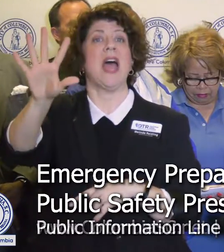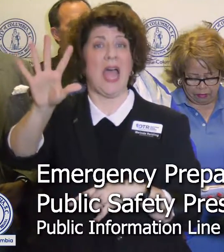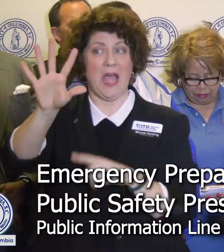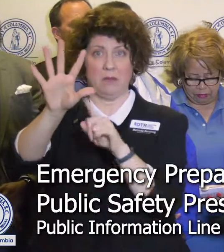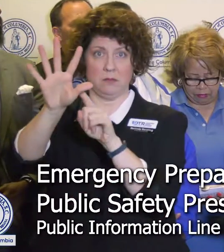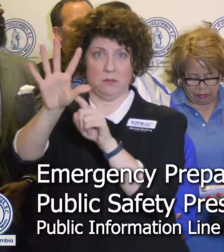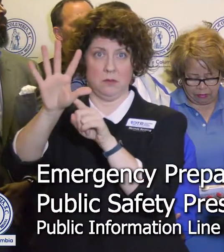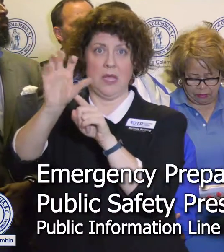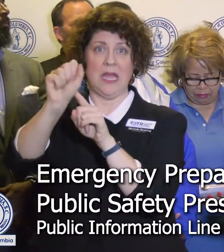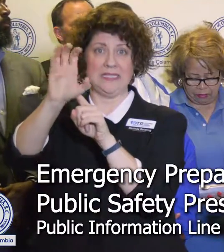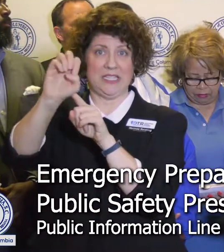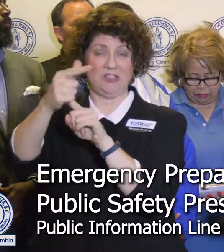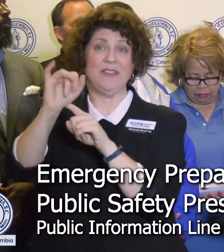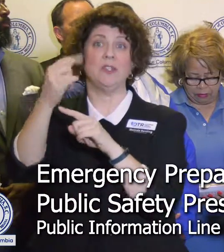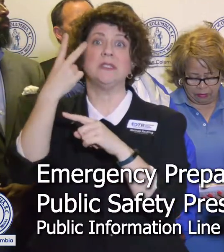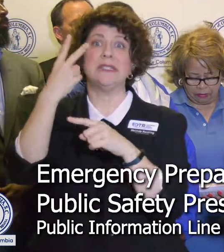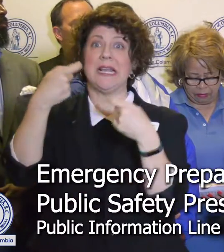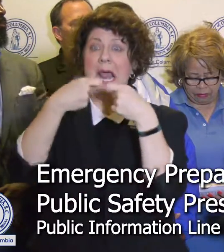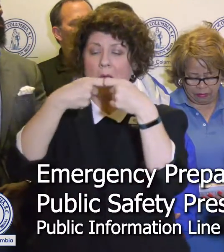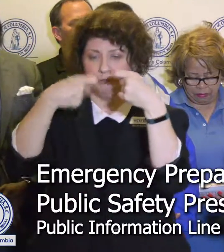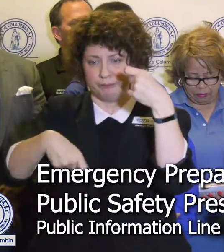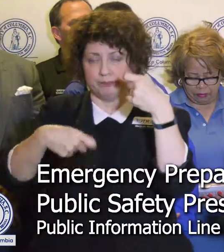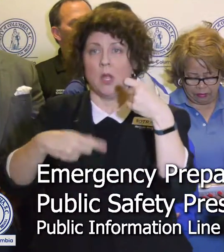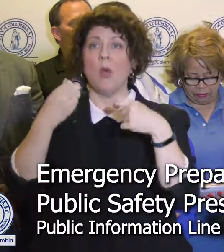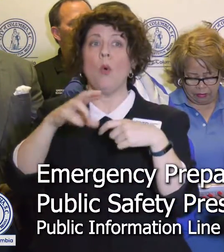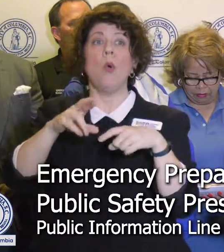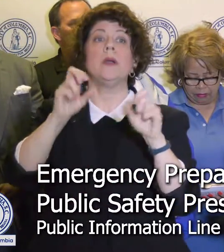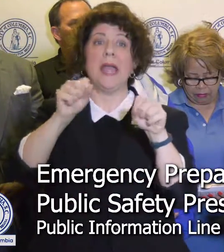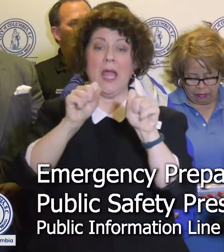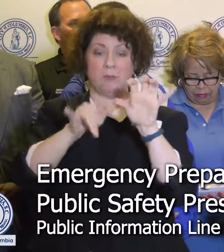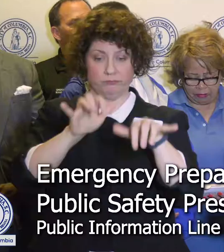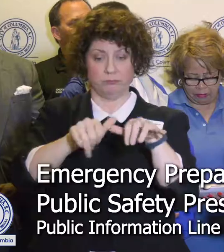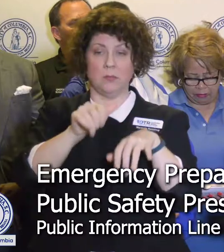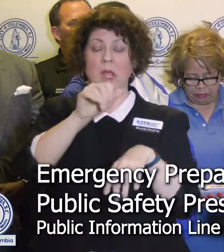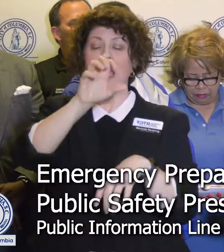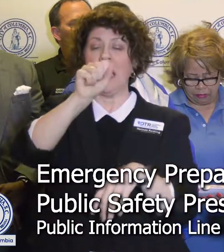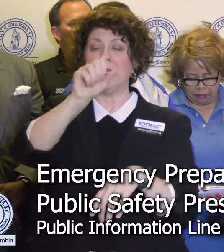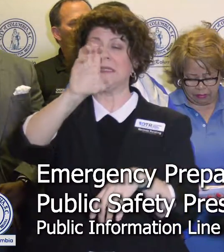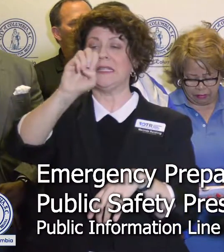888-333-4465. You can also, of course, go online to report an outage at